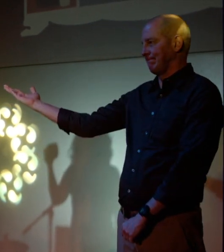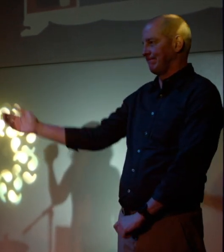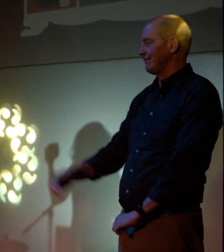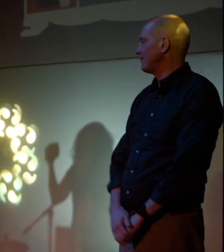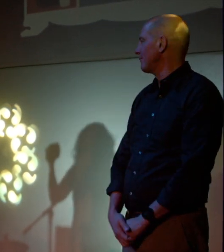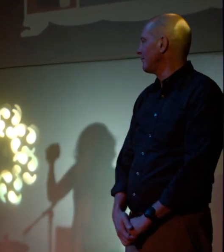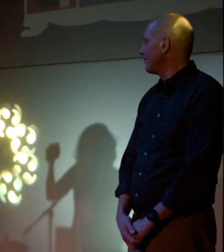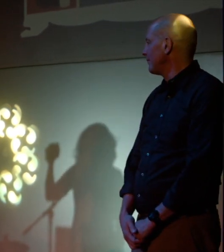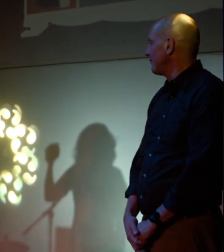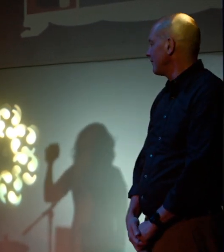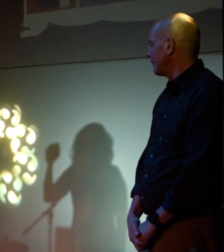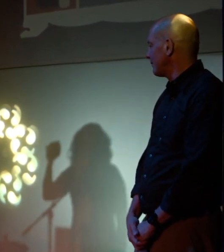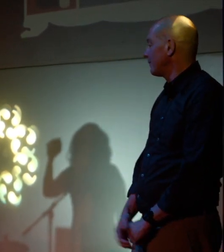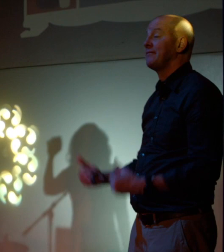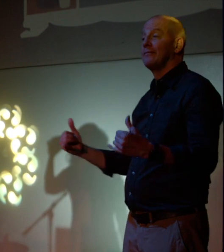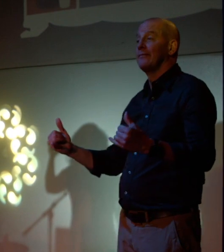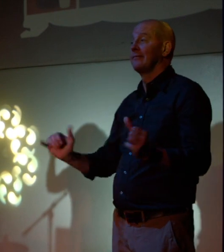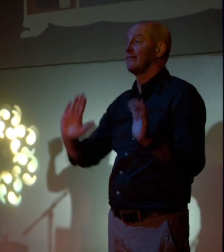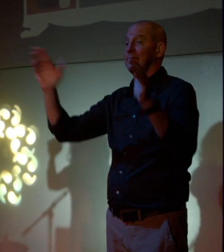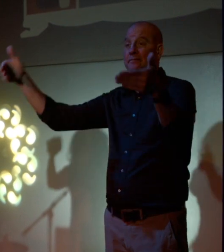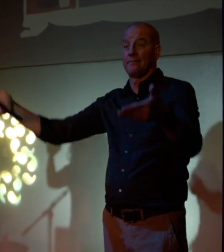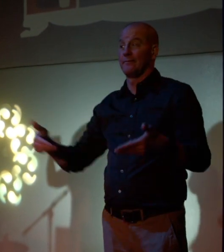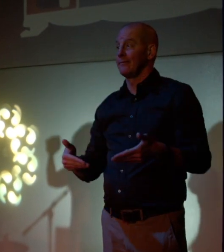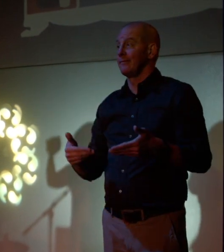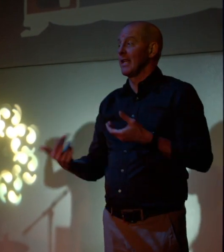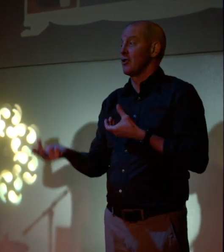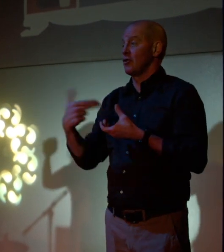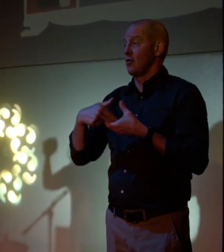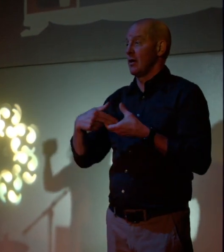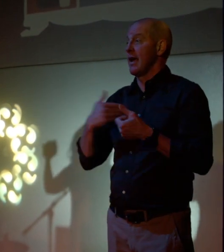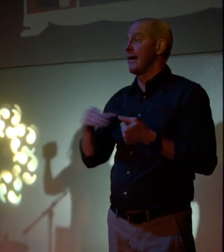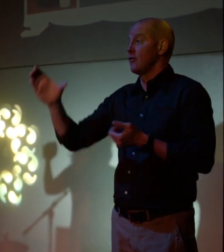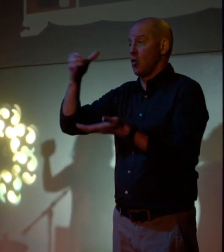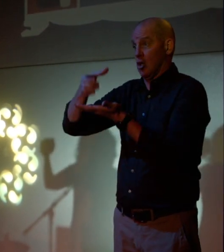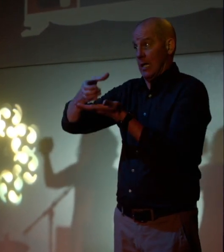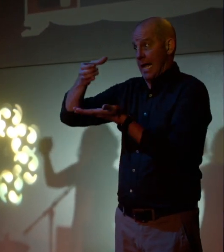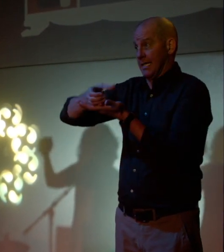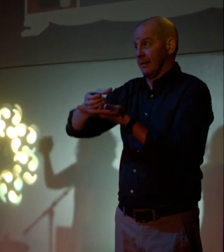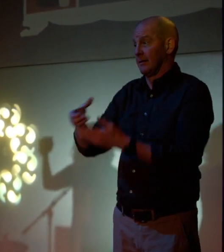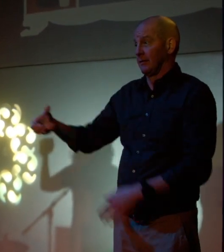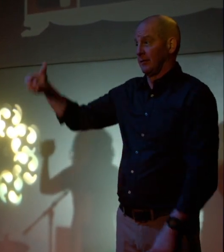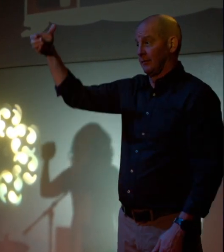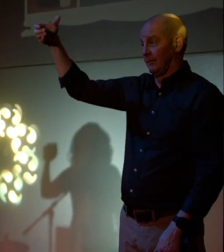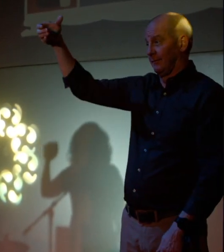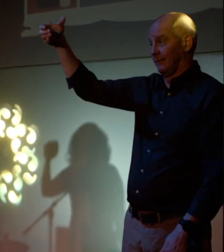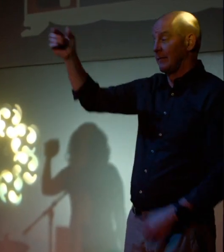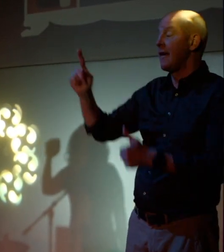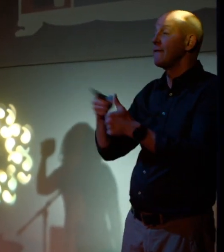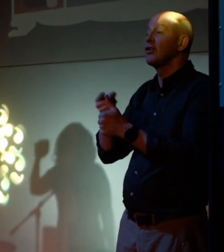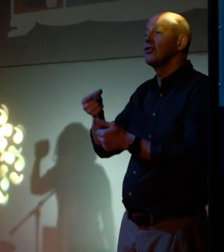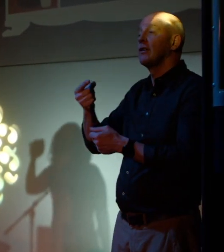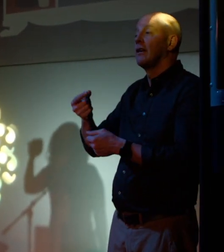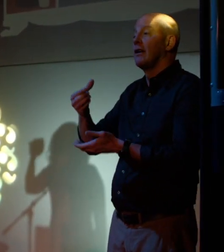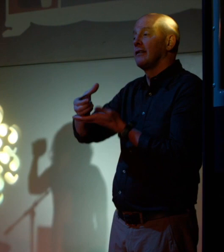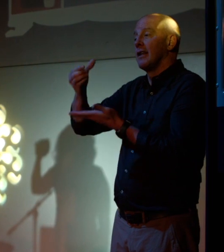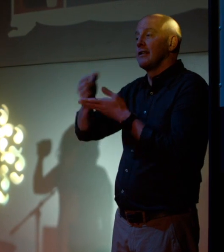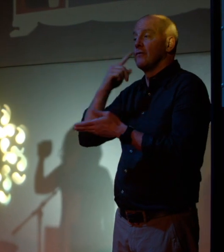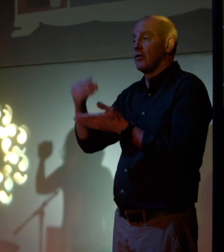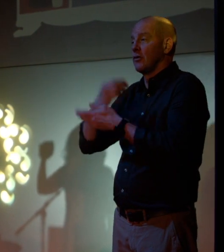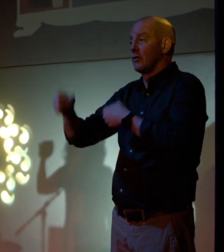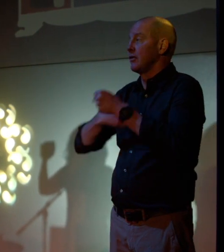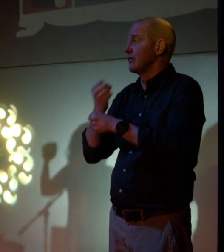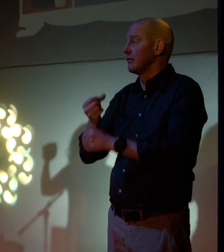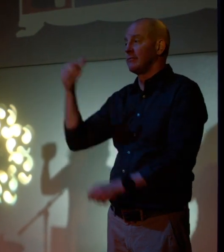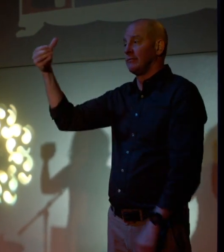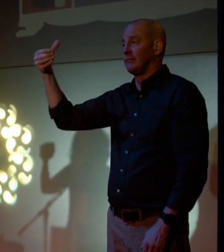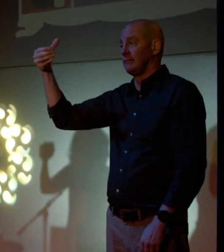And so, I'd like to invite you to join me and raise your glass with me, the first glass of this new year, to tiny